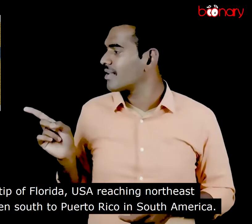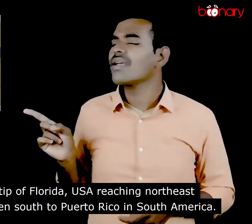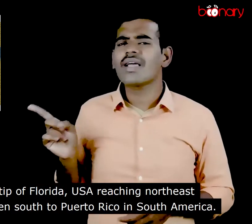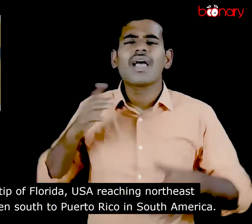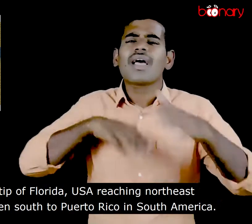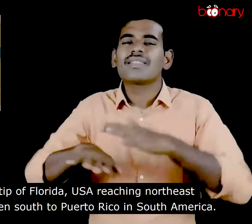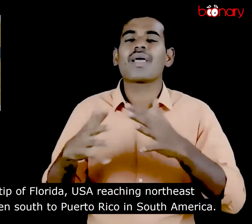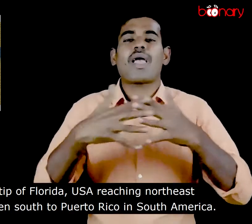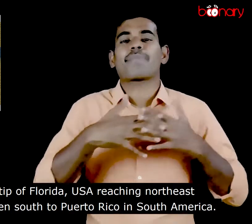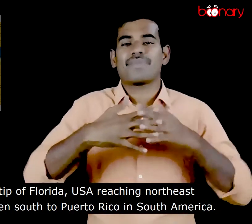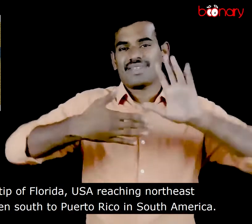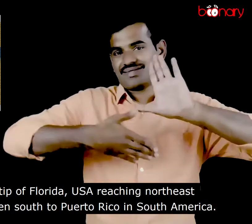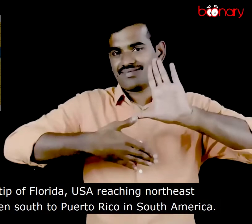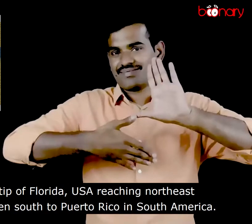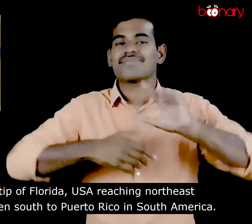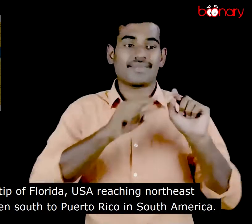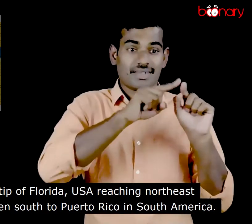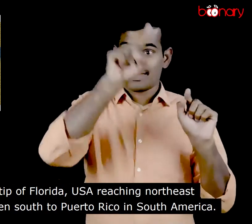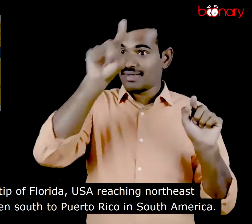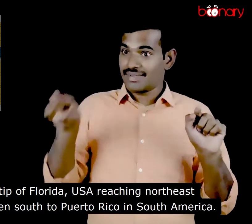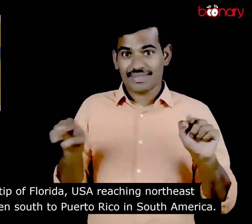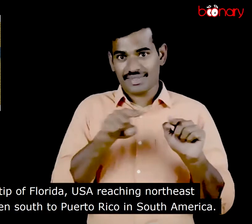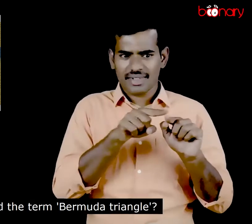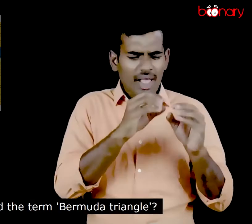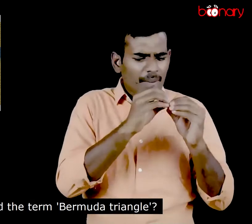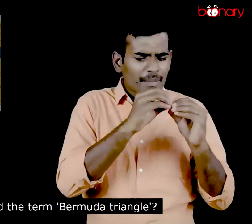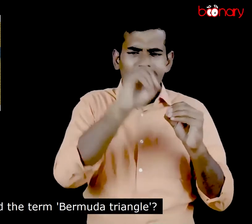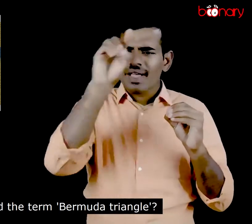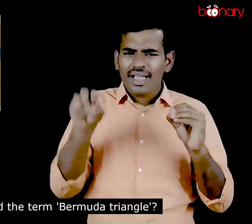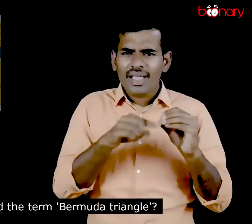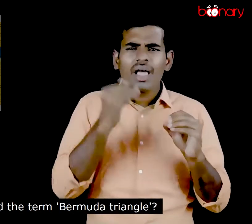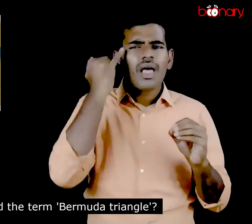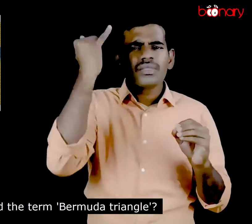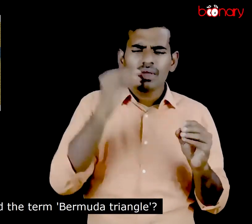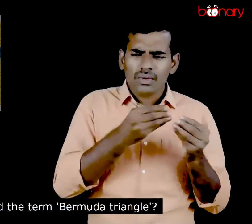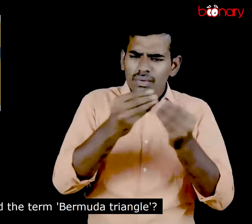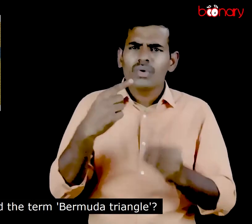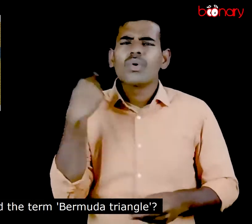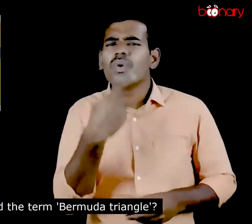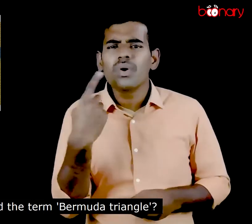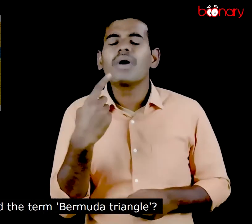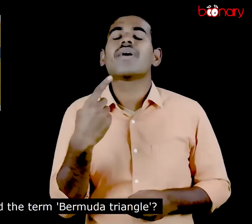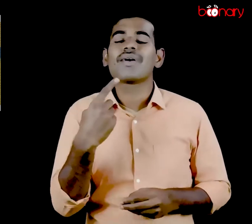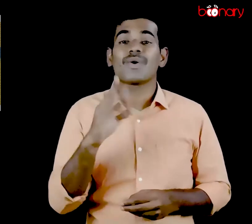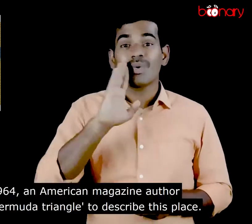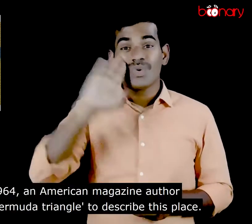in South America. Who coined the term Bermuda Triangle? In the